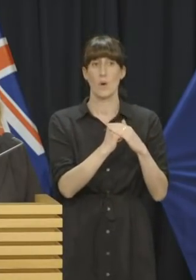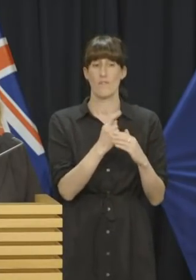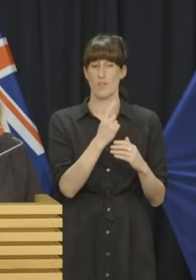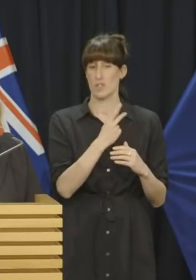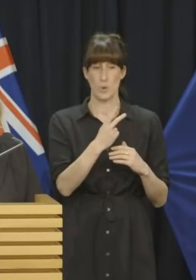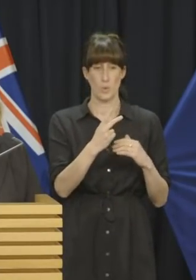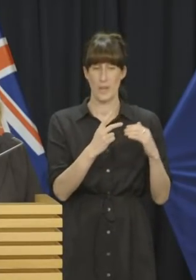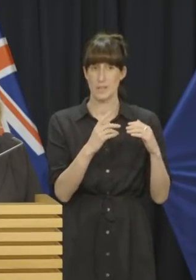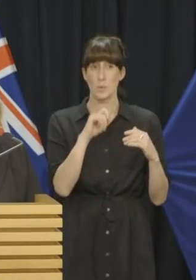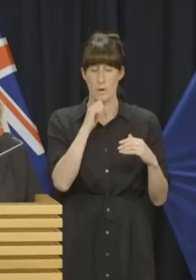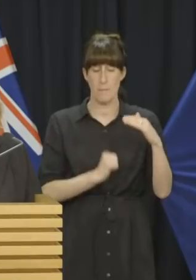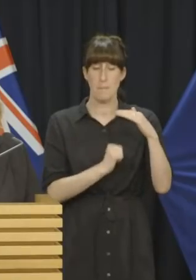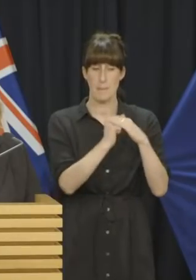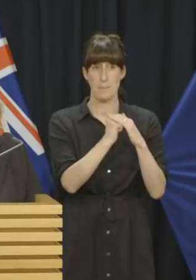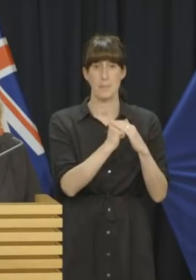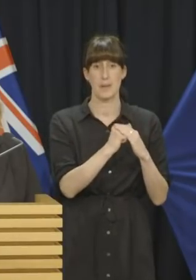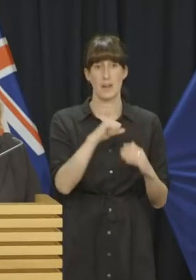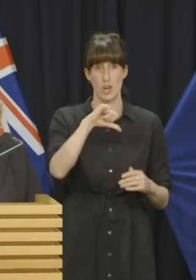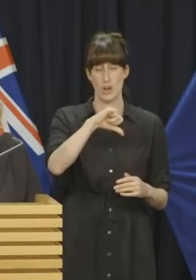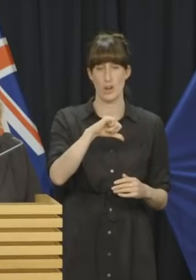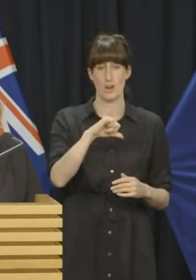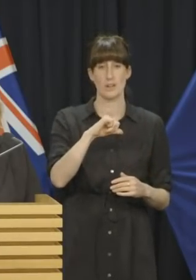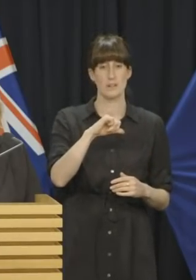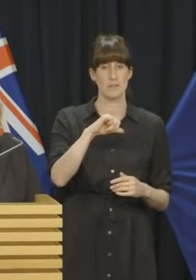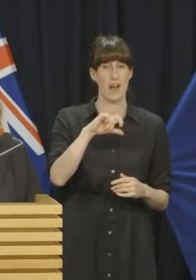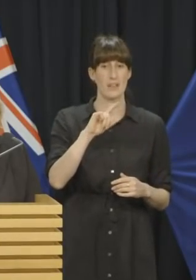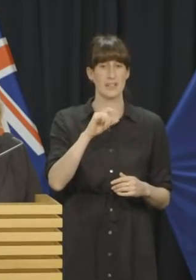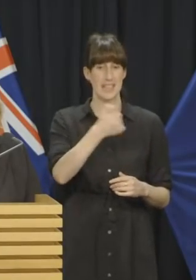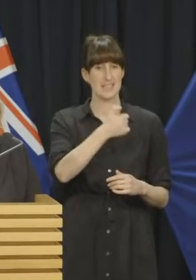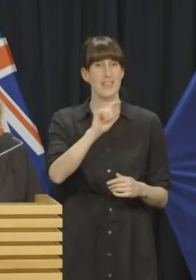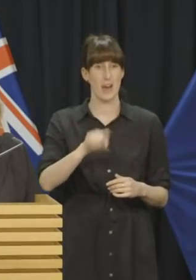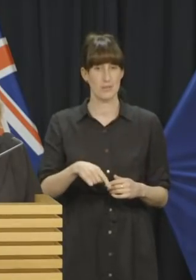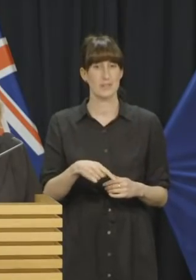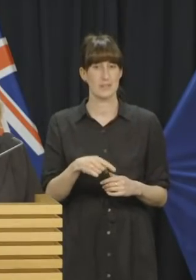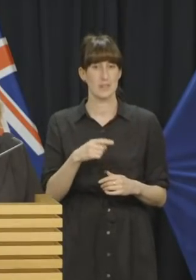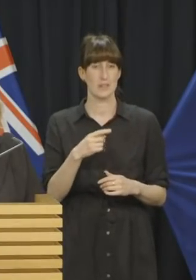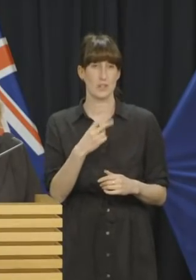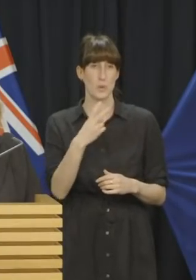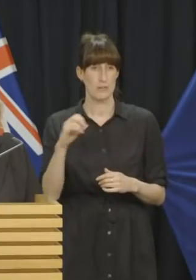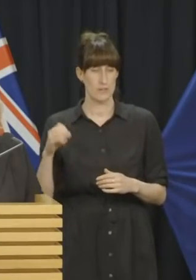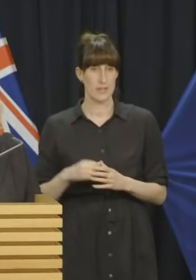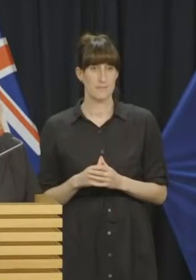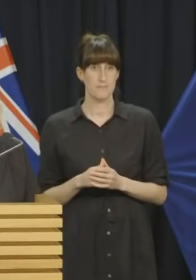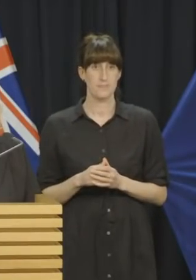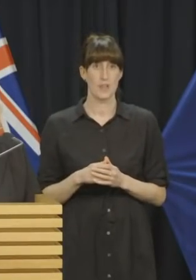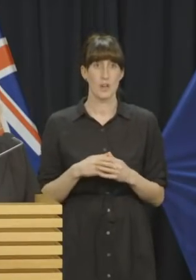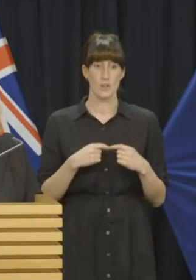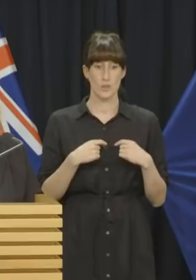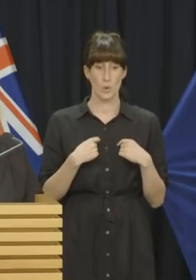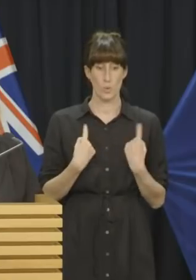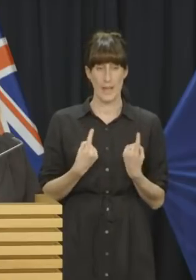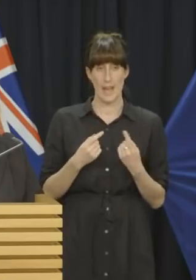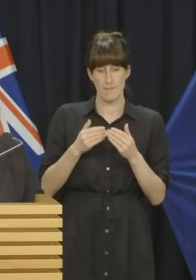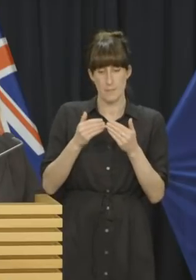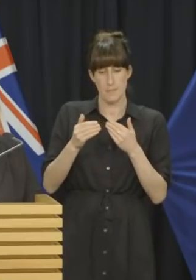said, airlines have clear visibility of our available capacity and will use their own systems in planning to match their ticket sales accordingly, and